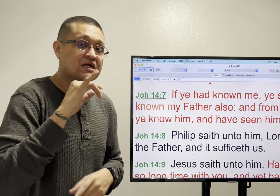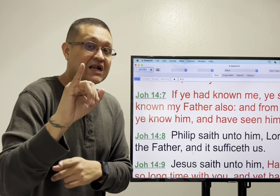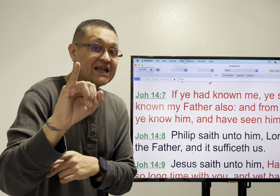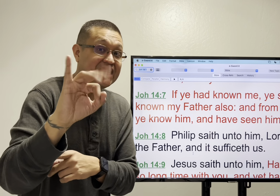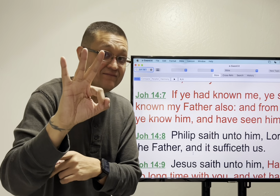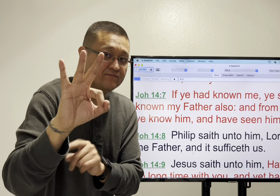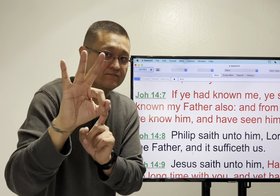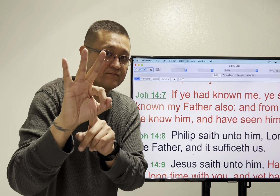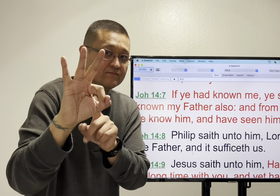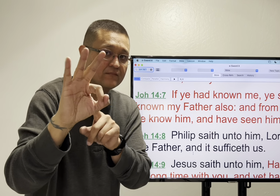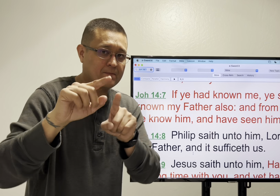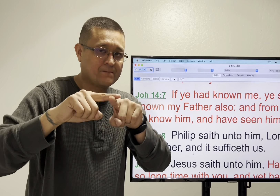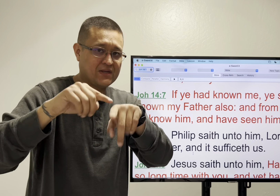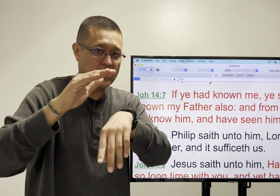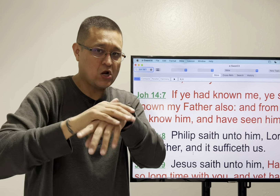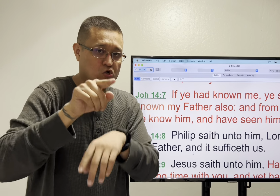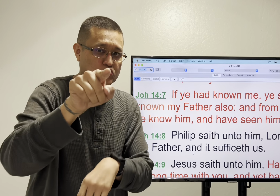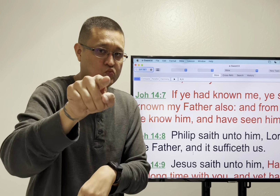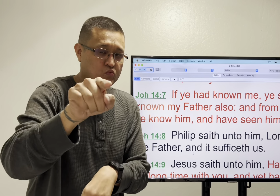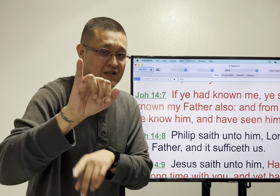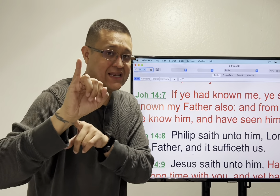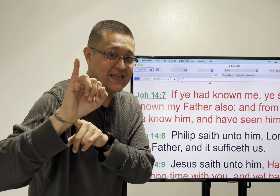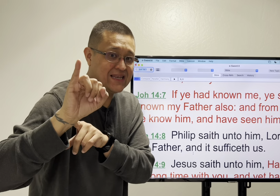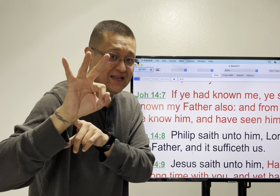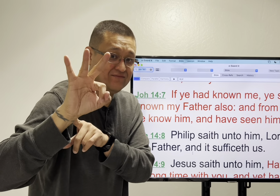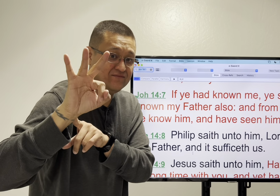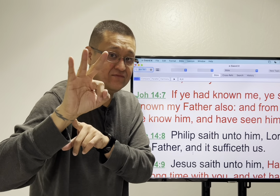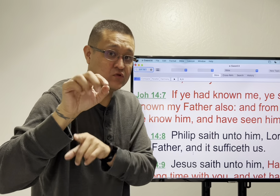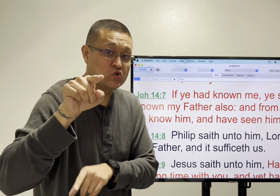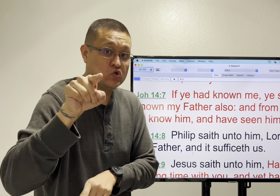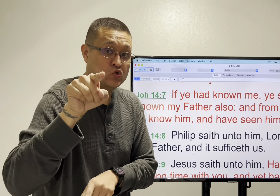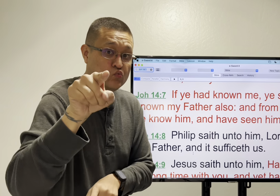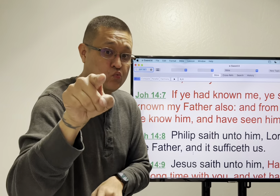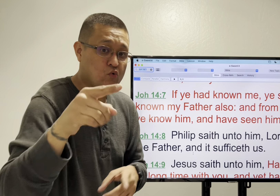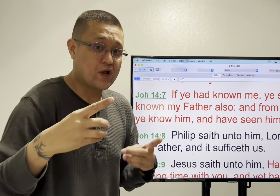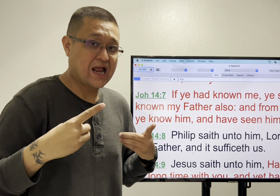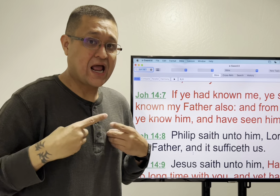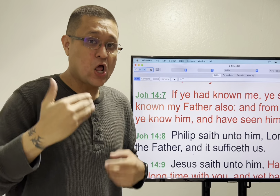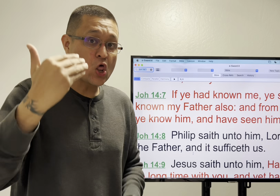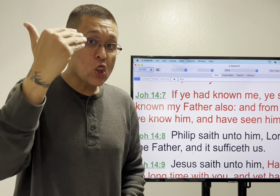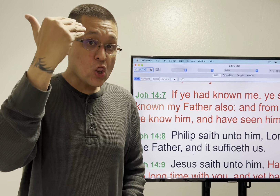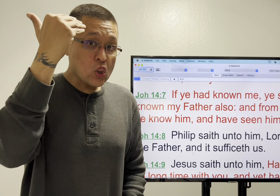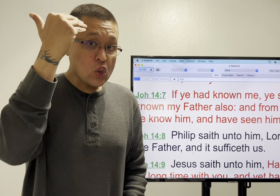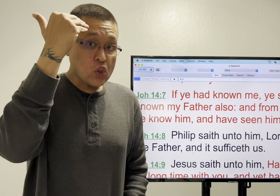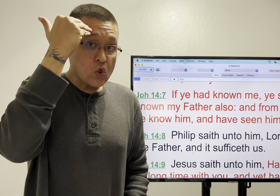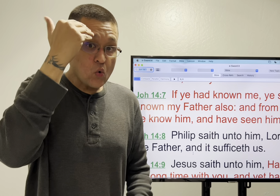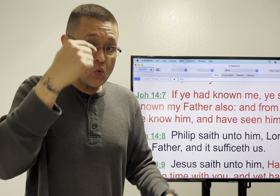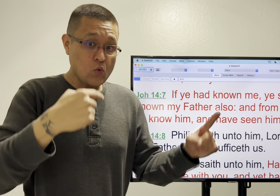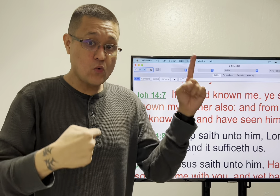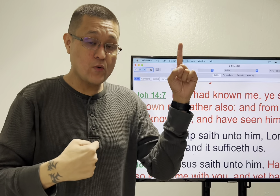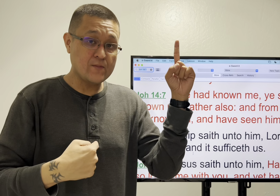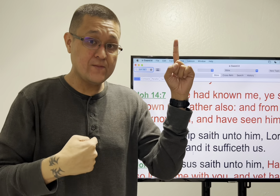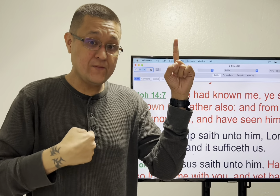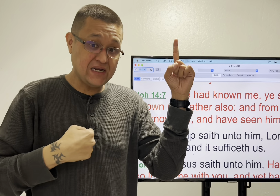In verse 7, it says, if. So that's depending on you. It says, if ye had known